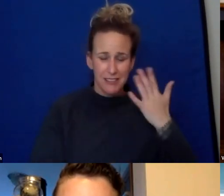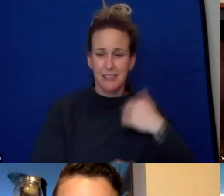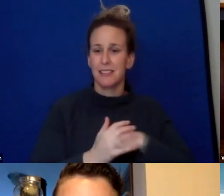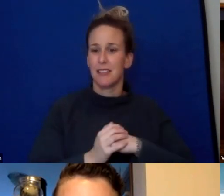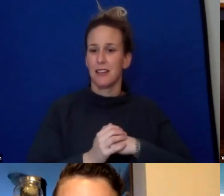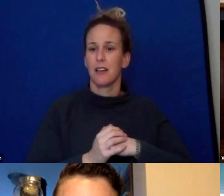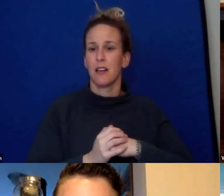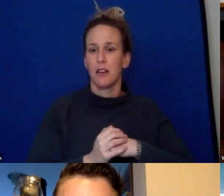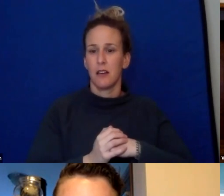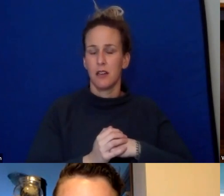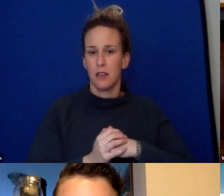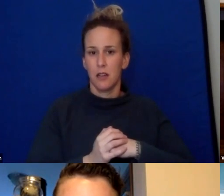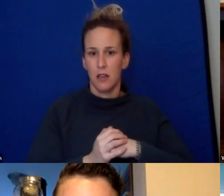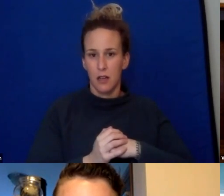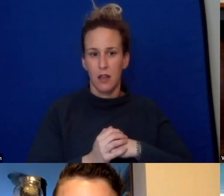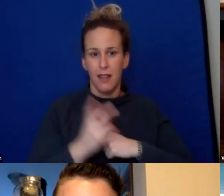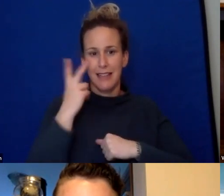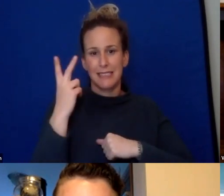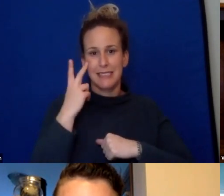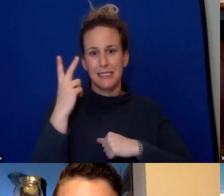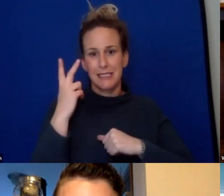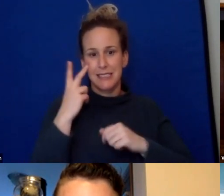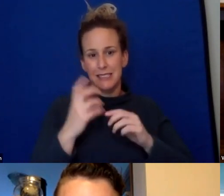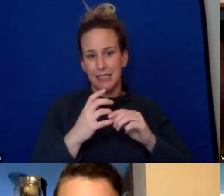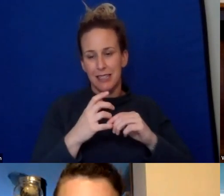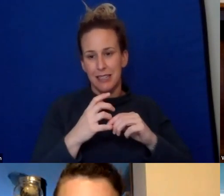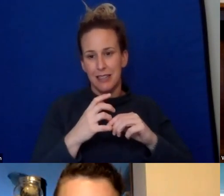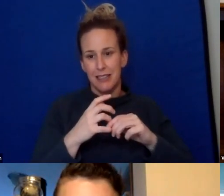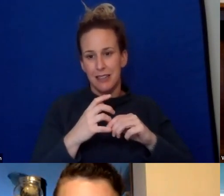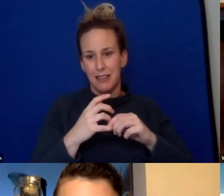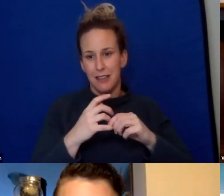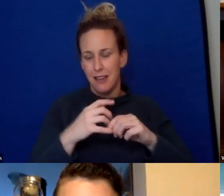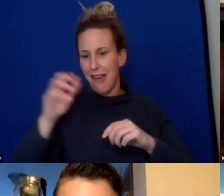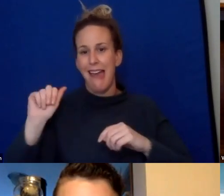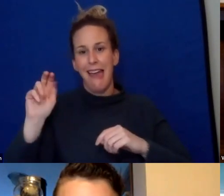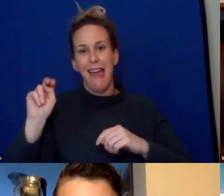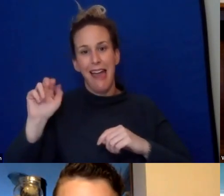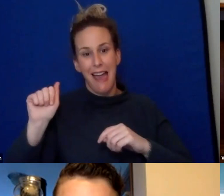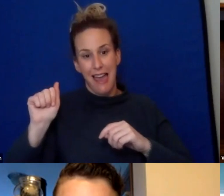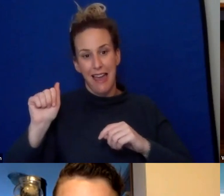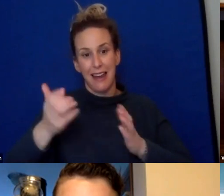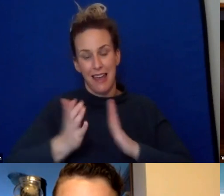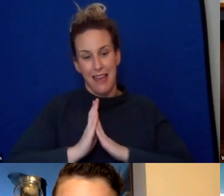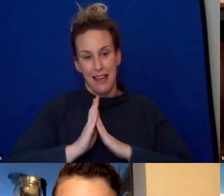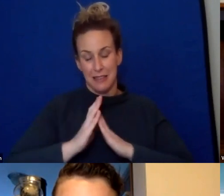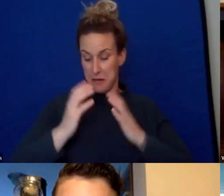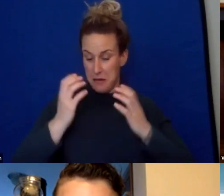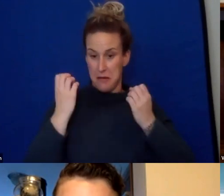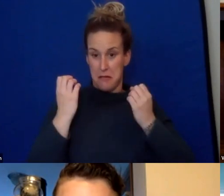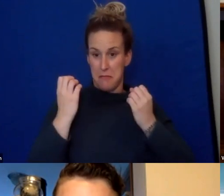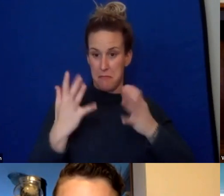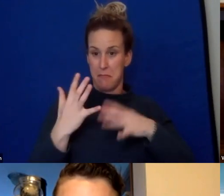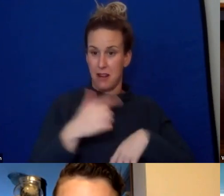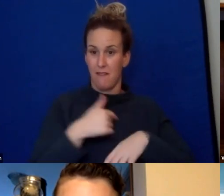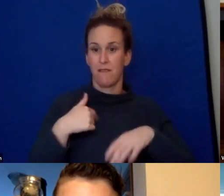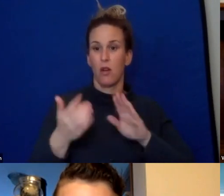let's see uh anna is asking uh many of us who are running pure pure